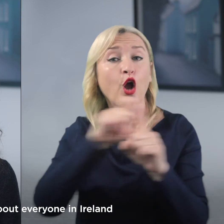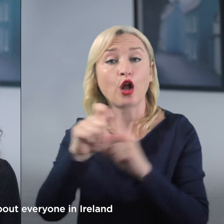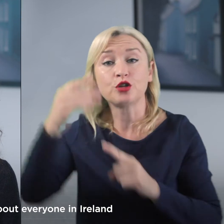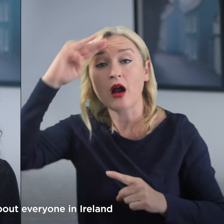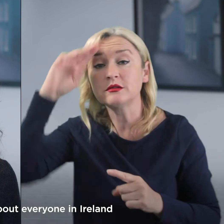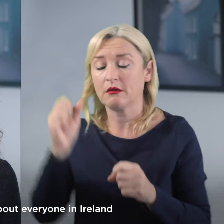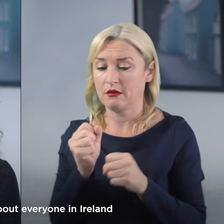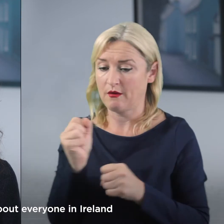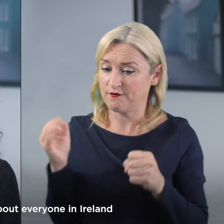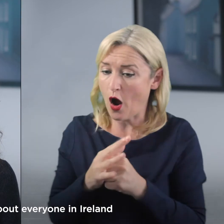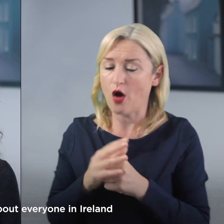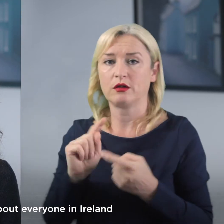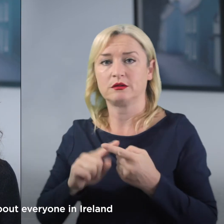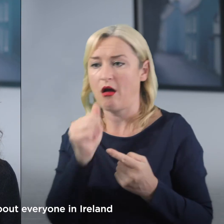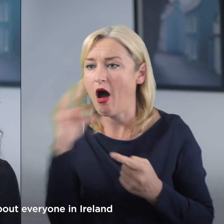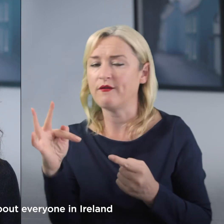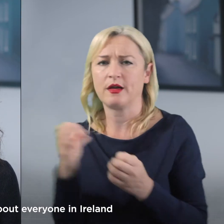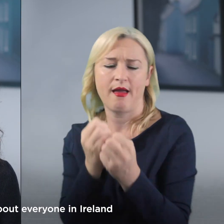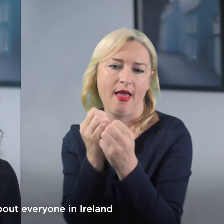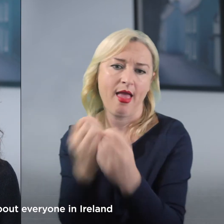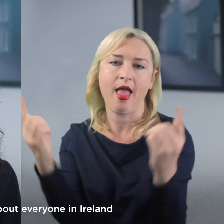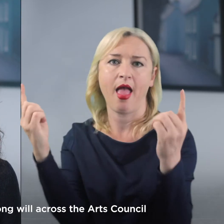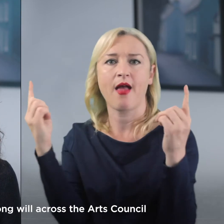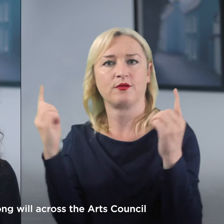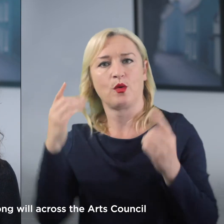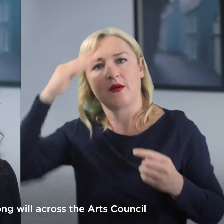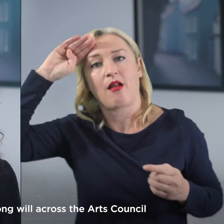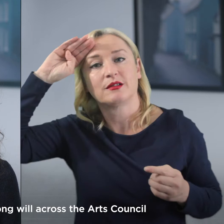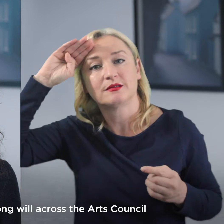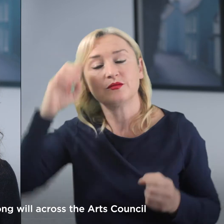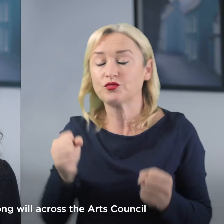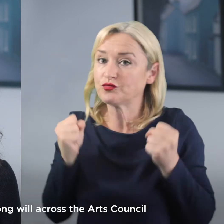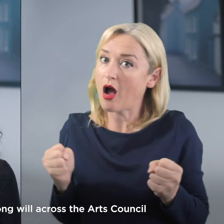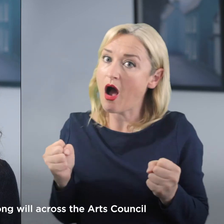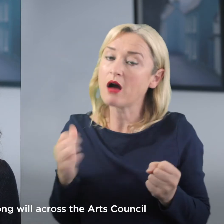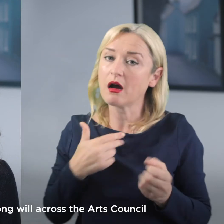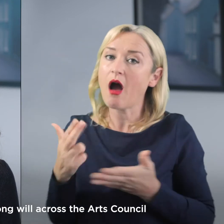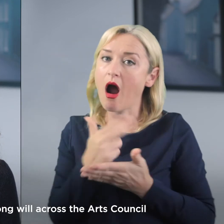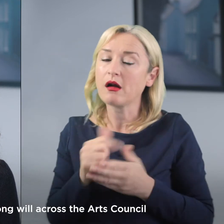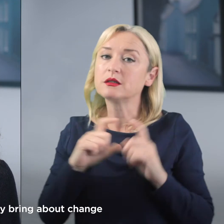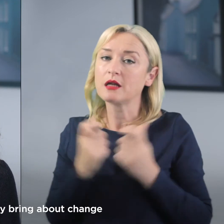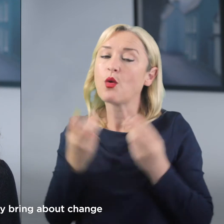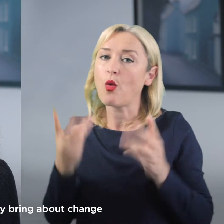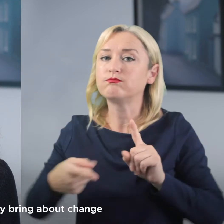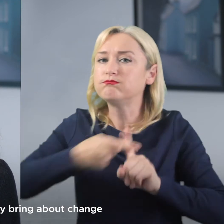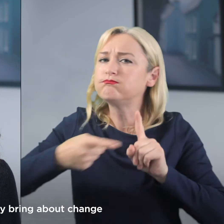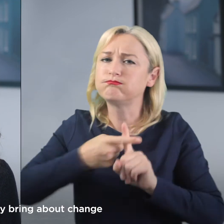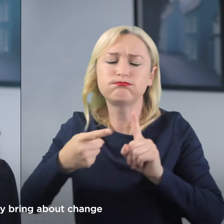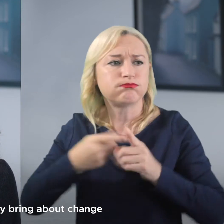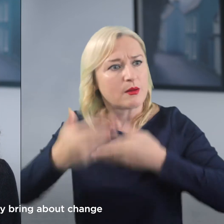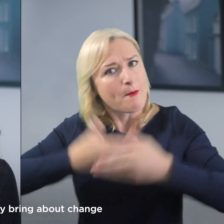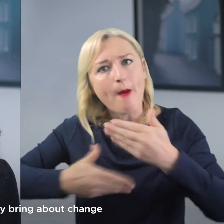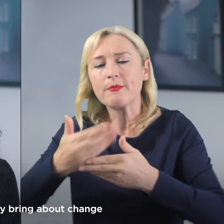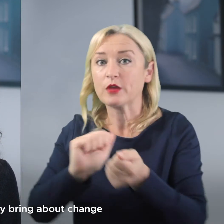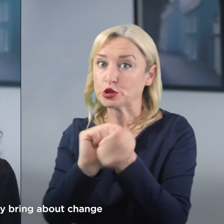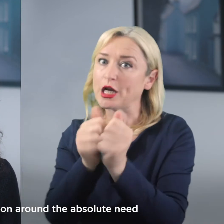of, for, and about everyone in Ireland. And there's a very strong will across the Arts Council to proactively bring